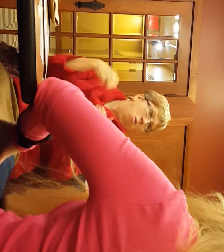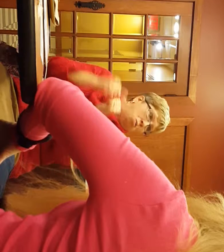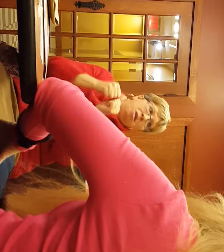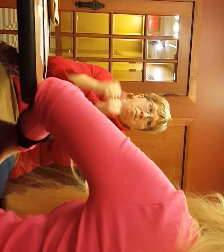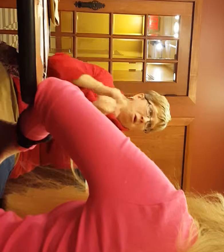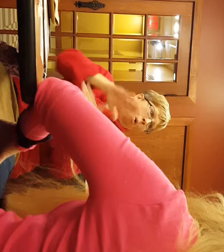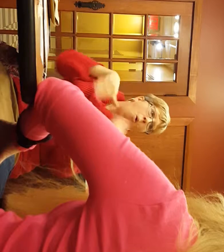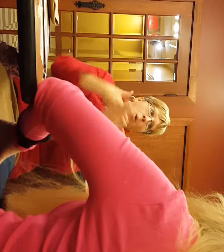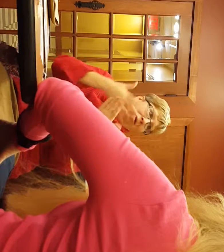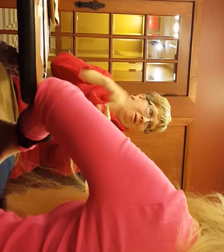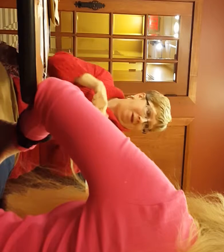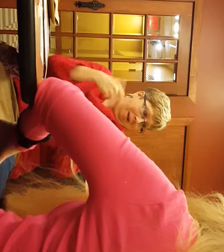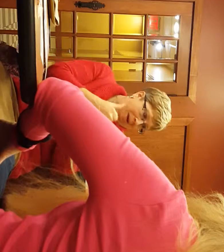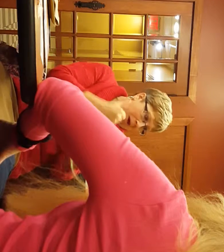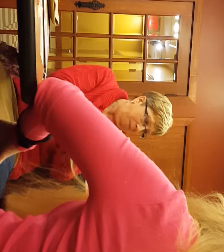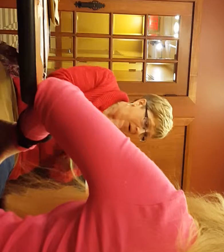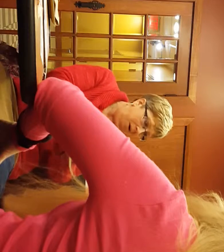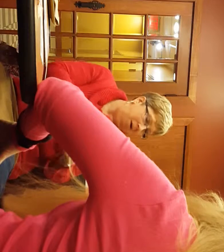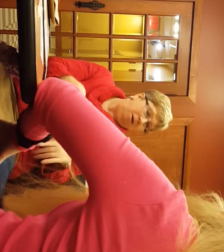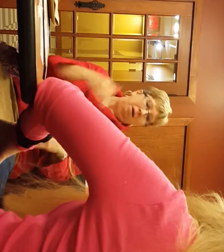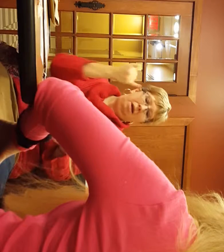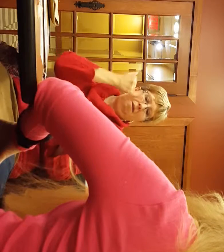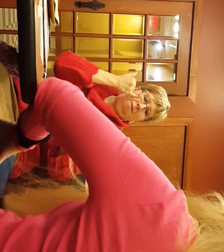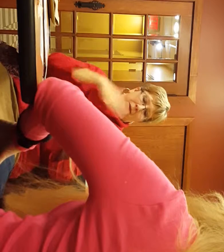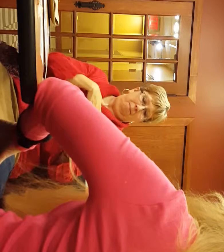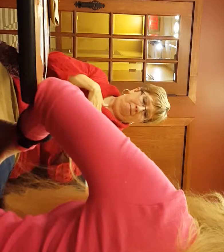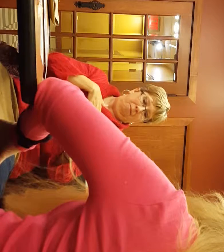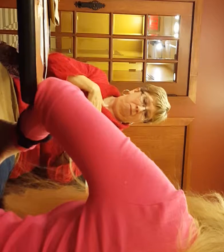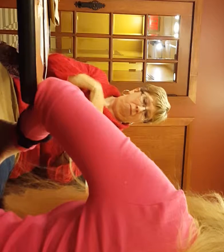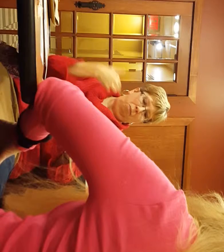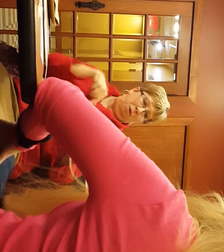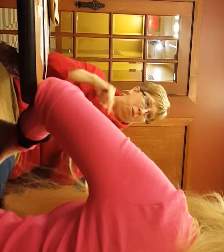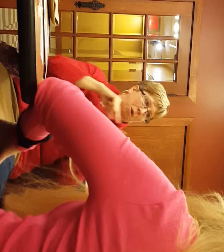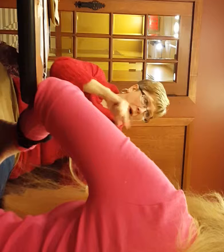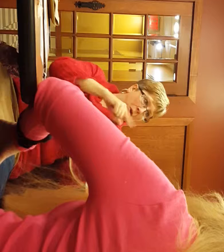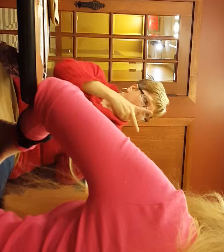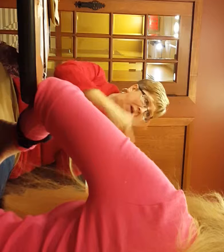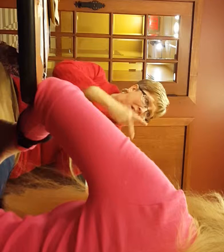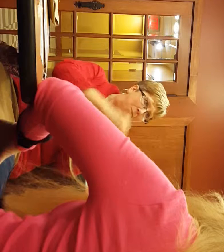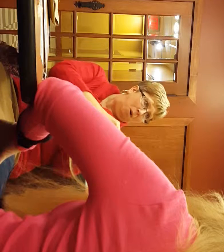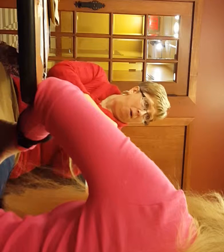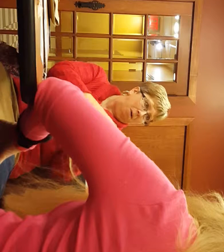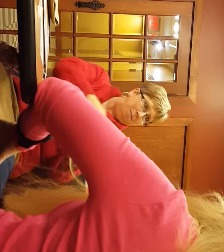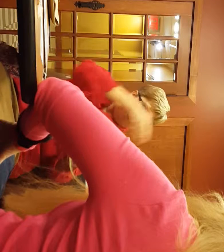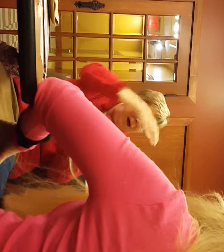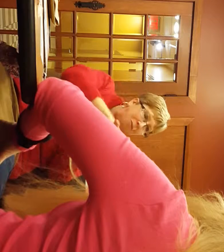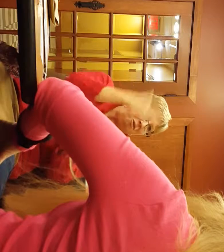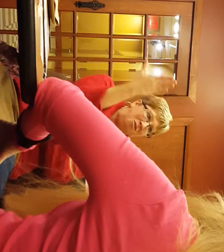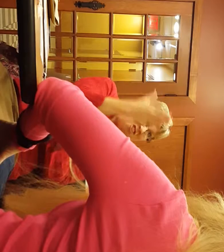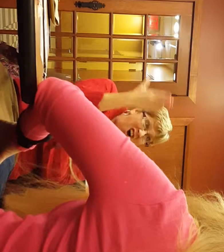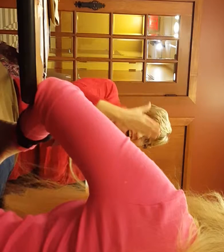the soap, I could dab lavender on it. If something were to pop up. I don't know if that's exactly compliant,